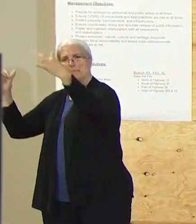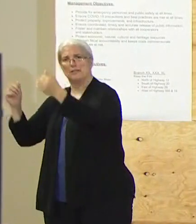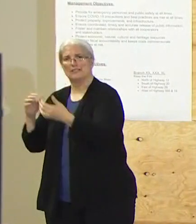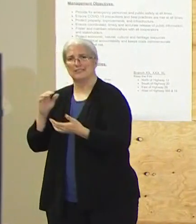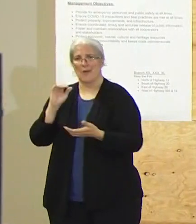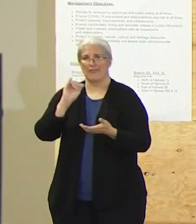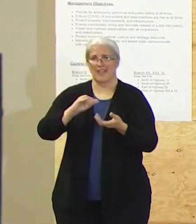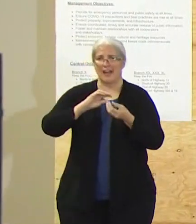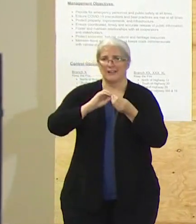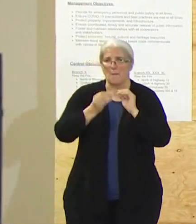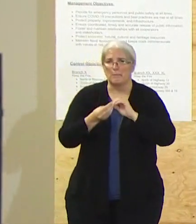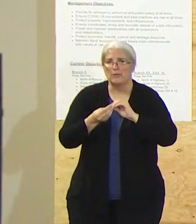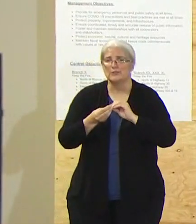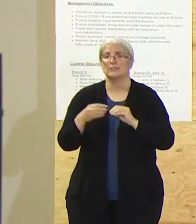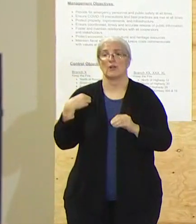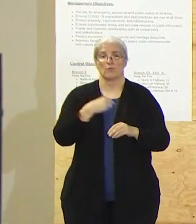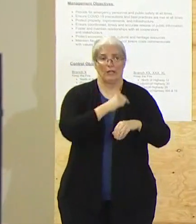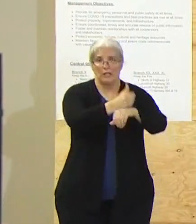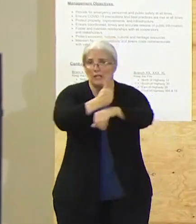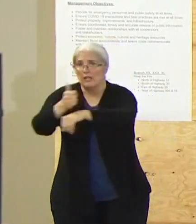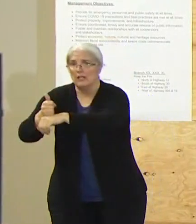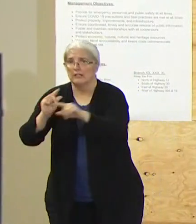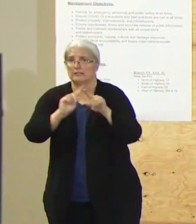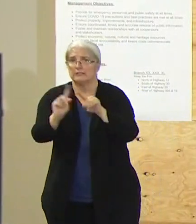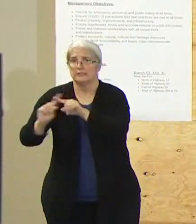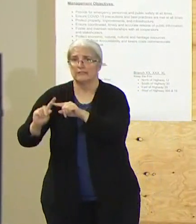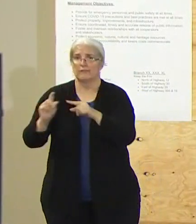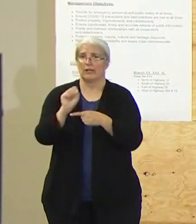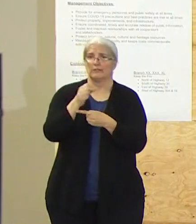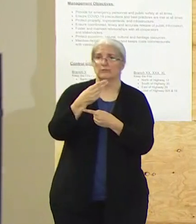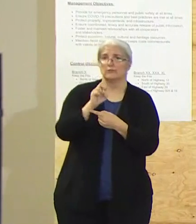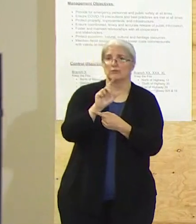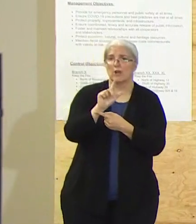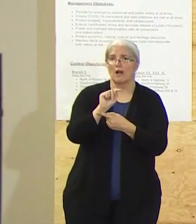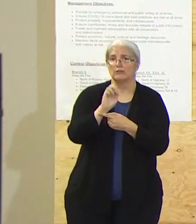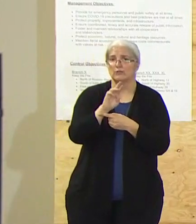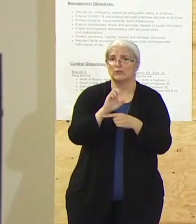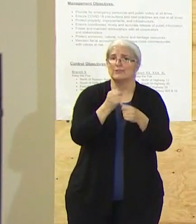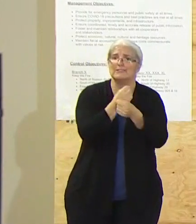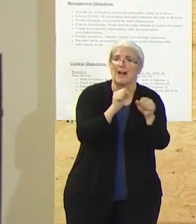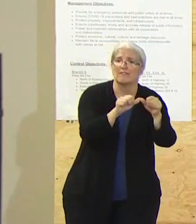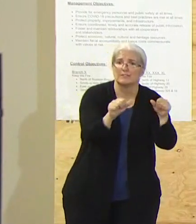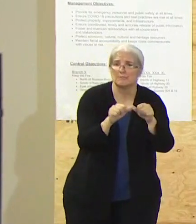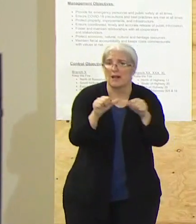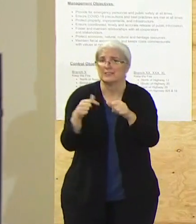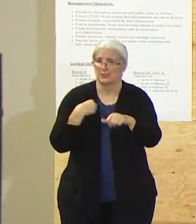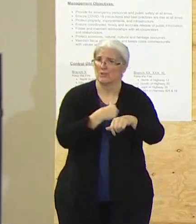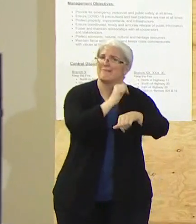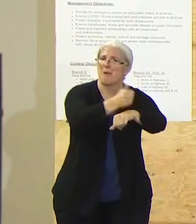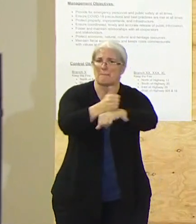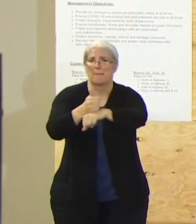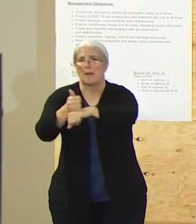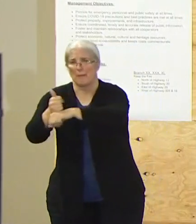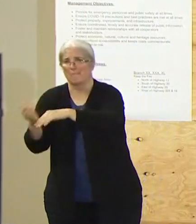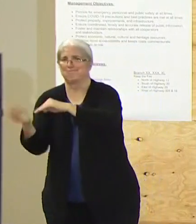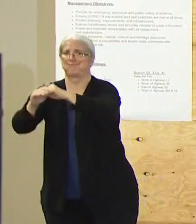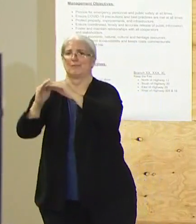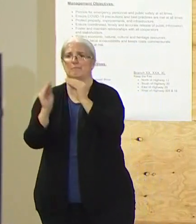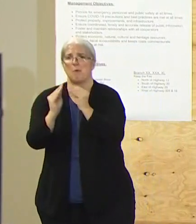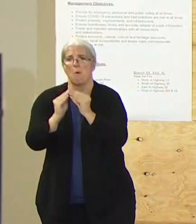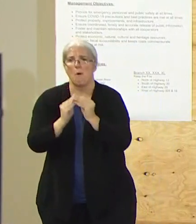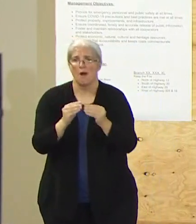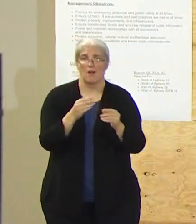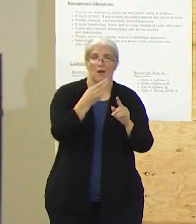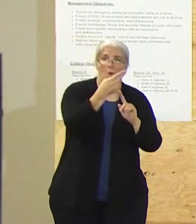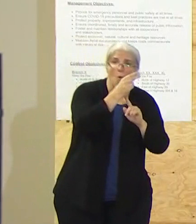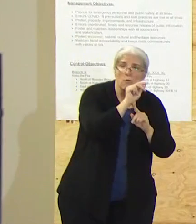in the last 24 hours as well, over 30 evacuation centers that include a lot of hotels as well to help with people that are